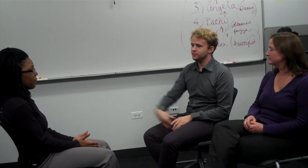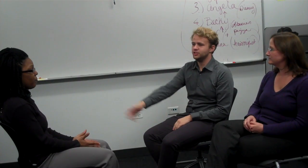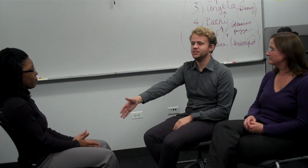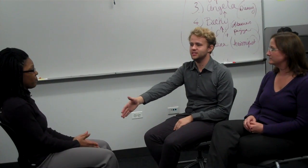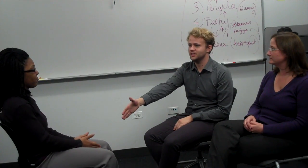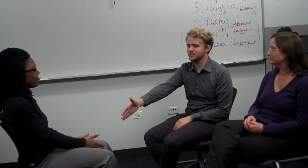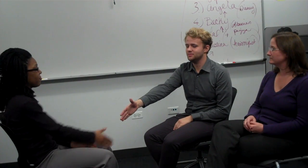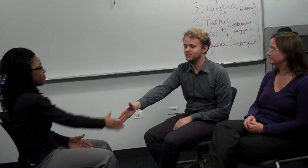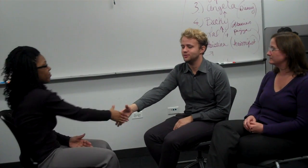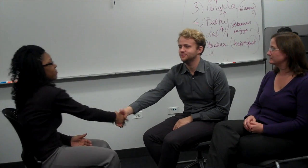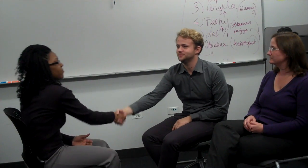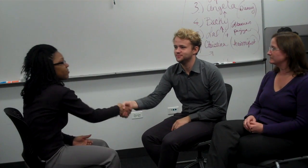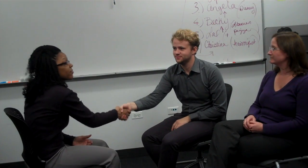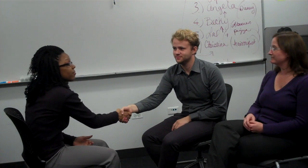Hi Regina, it's nice to meet you.